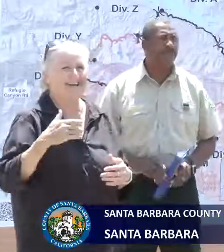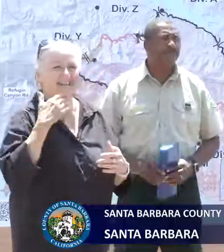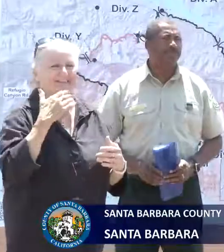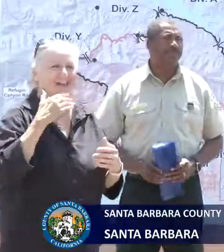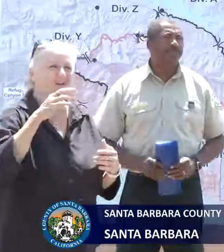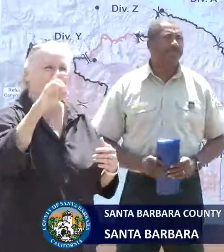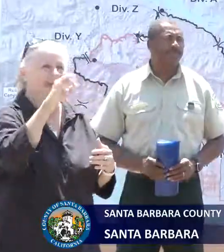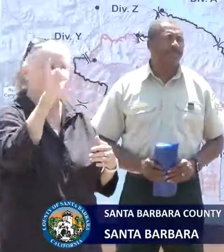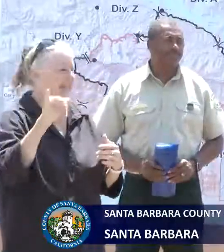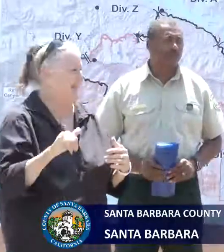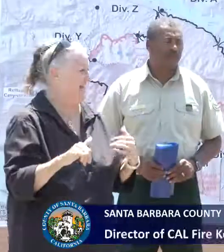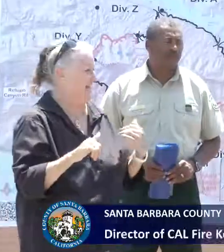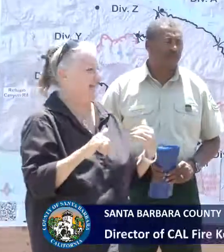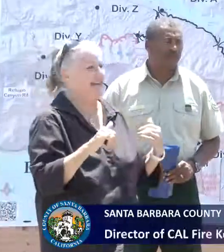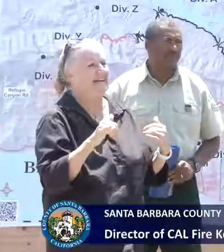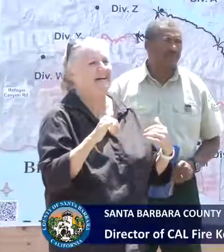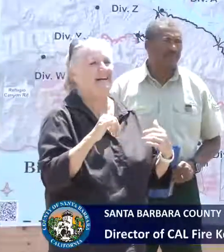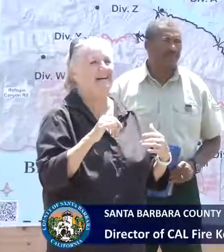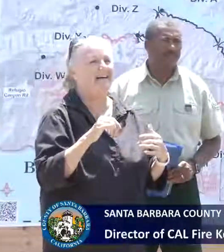Thank you, Randy.